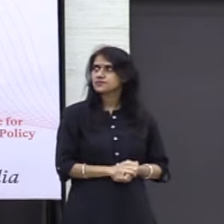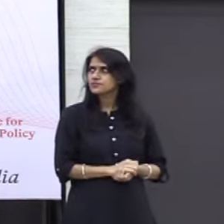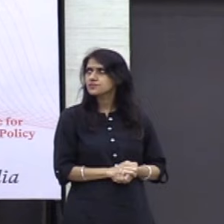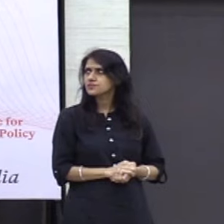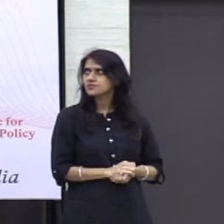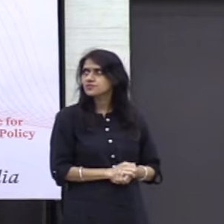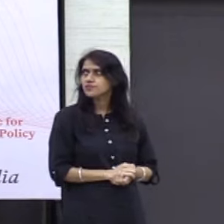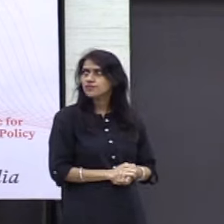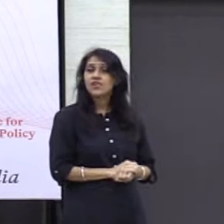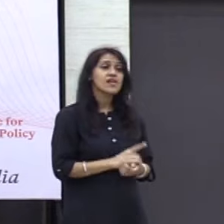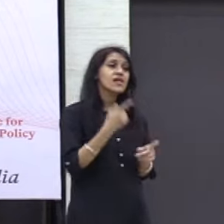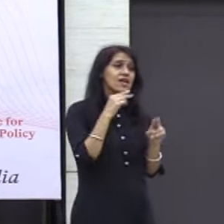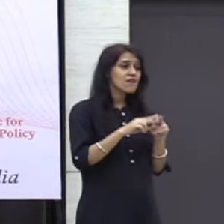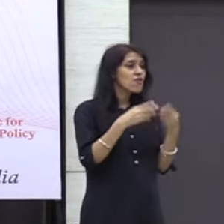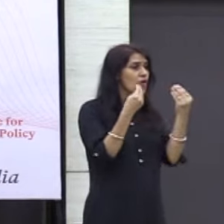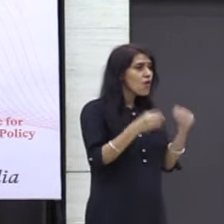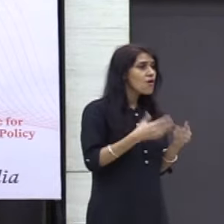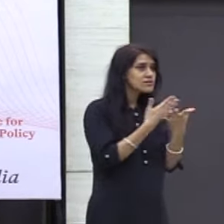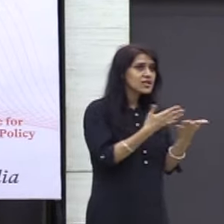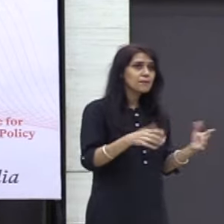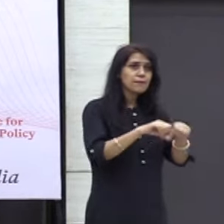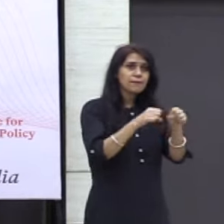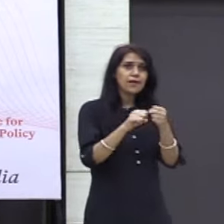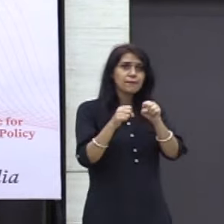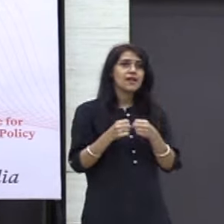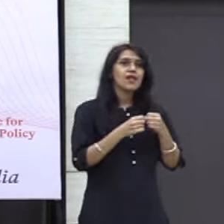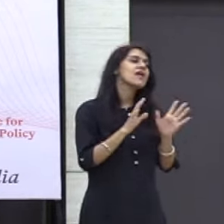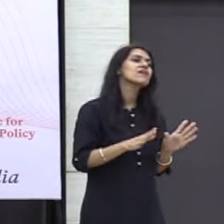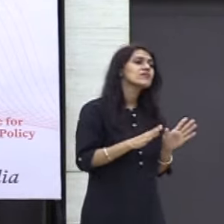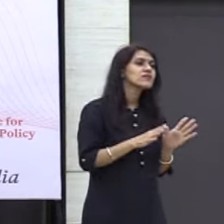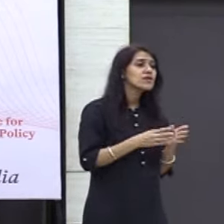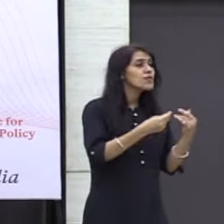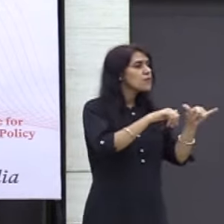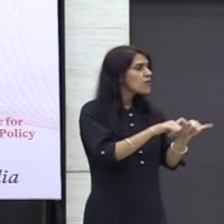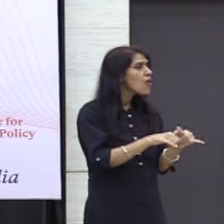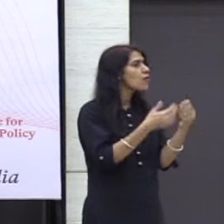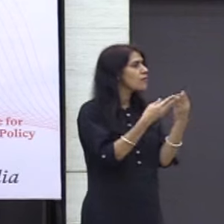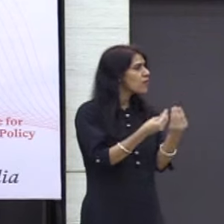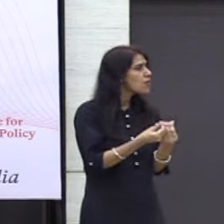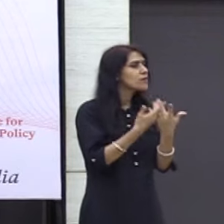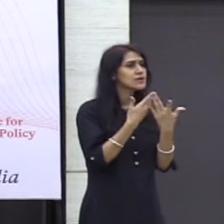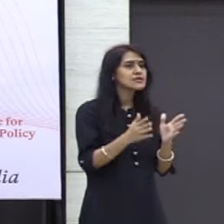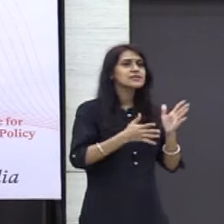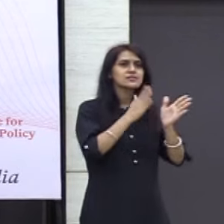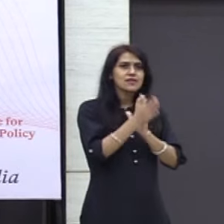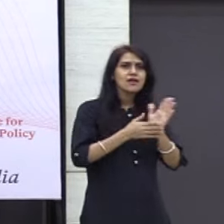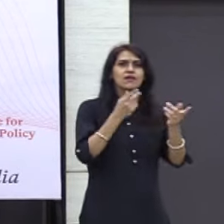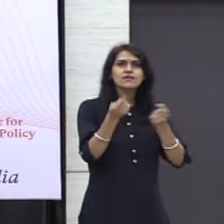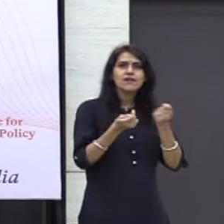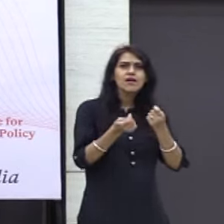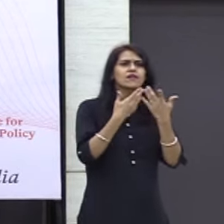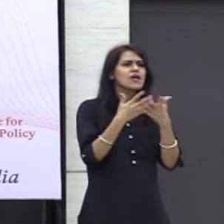If it leads to loss of or damage to or destruction of property or disruption of supplies